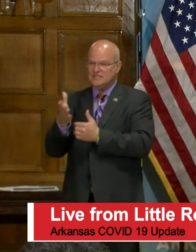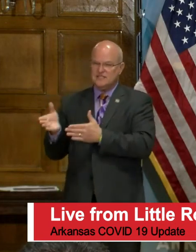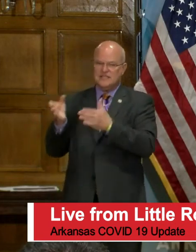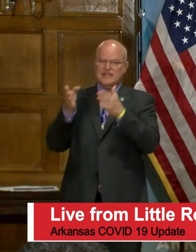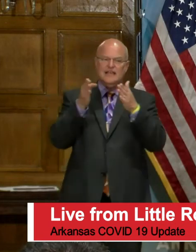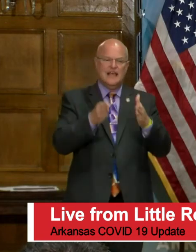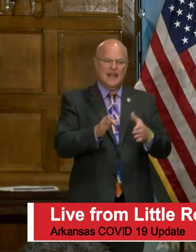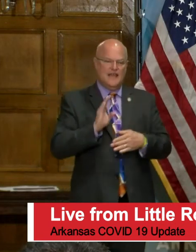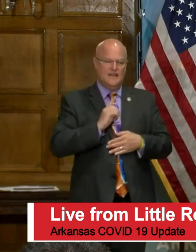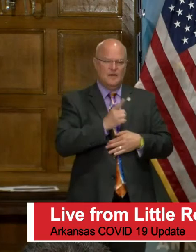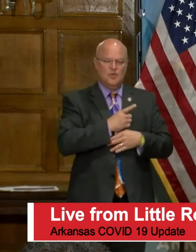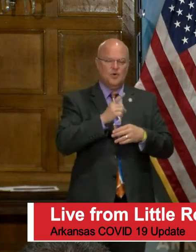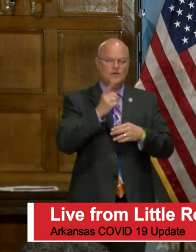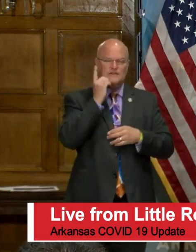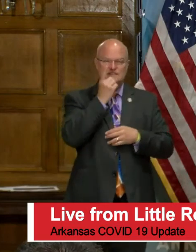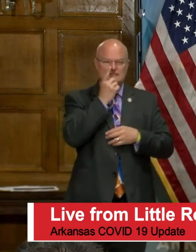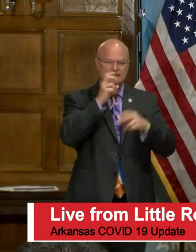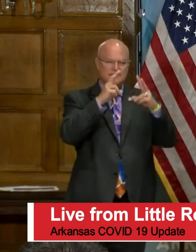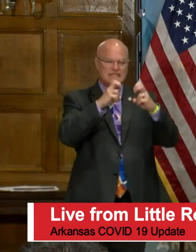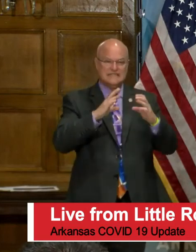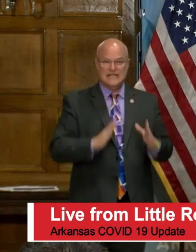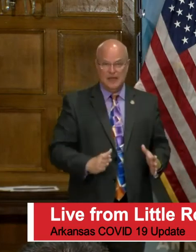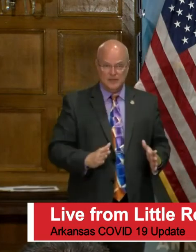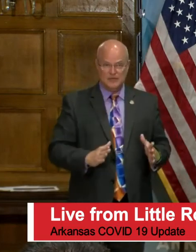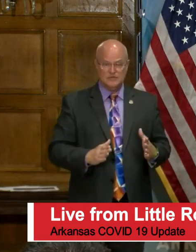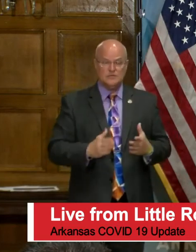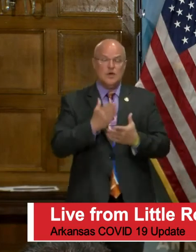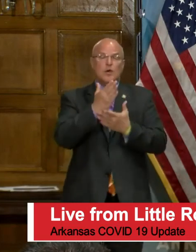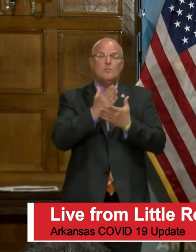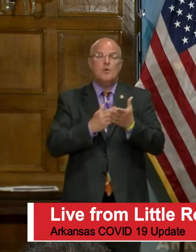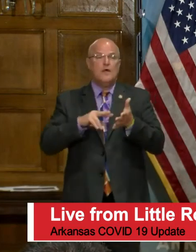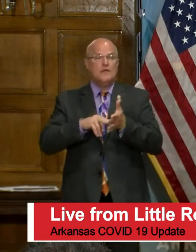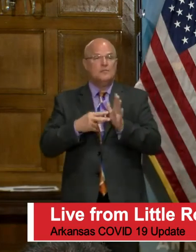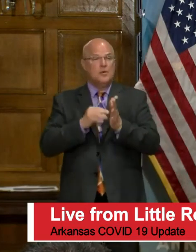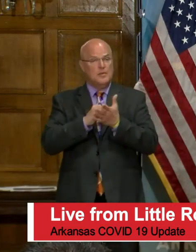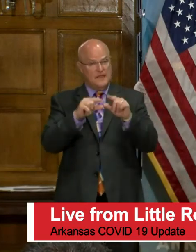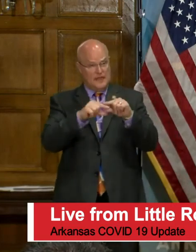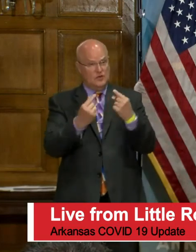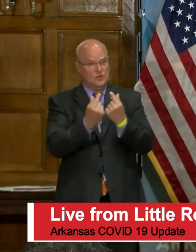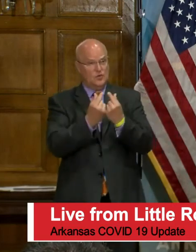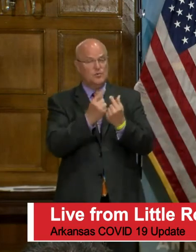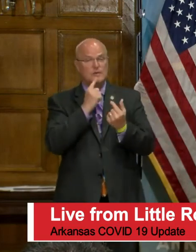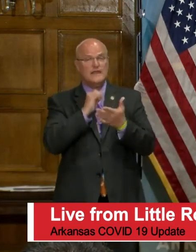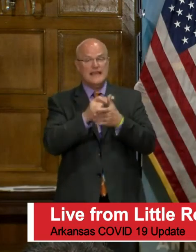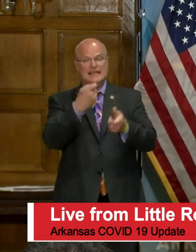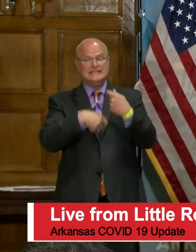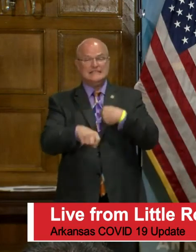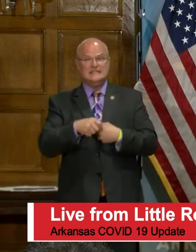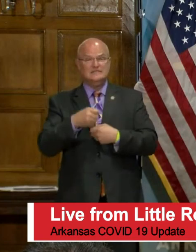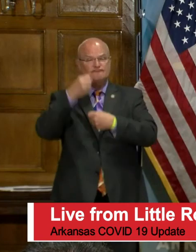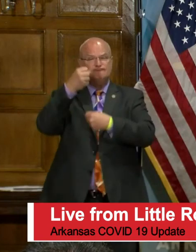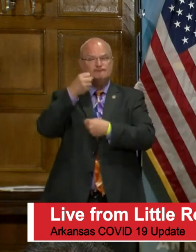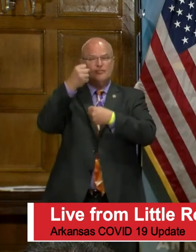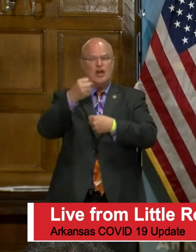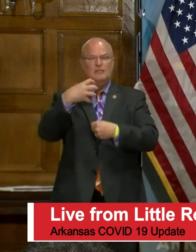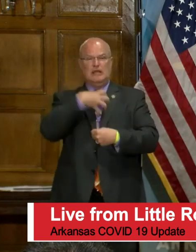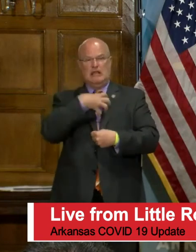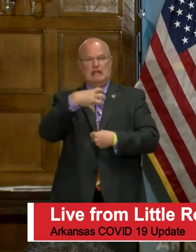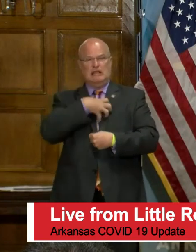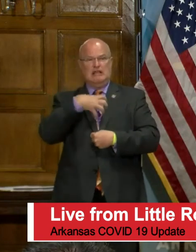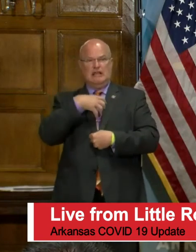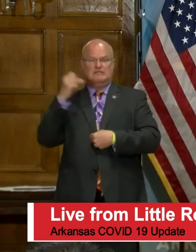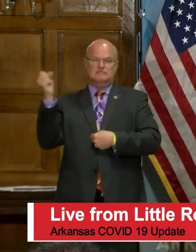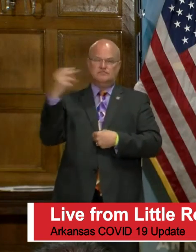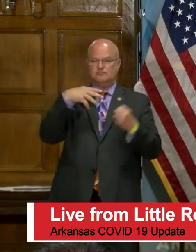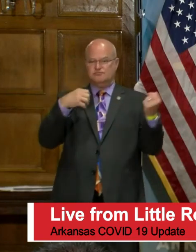the Board of Dental Examiners. Part of the purpose of that group is that instead of lobbing letters over the wall